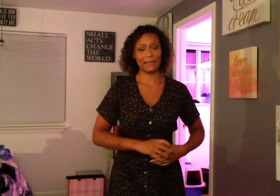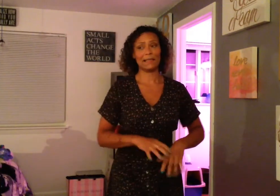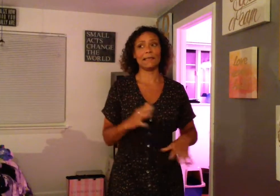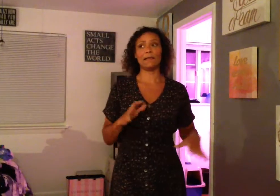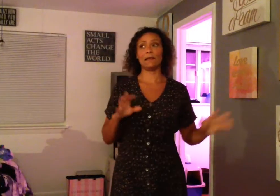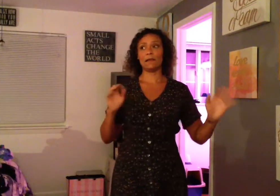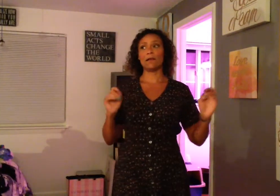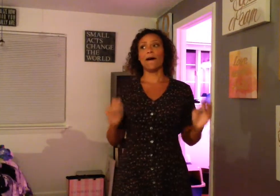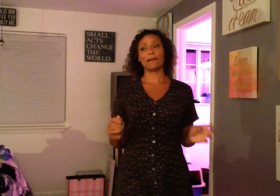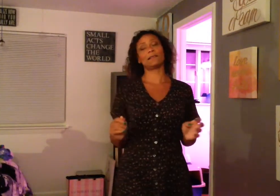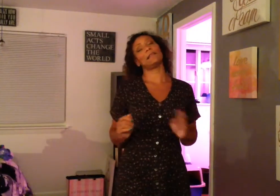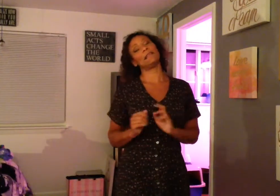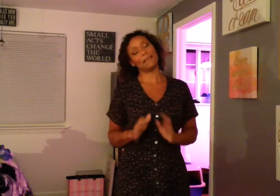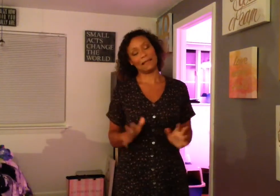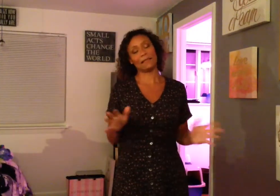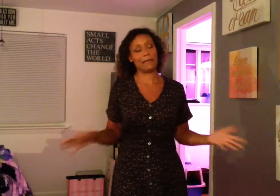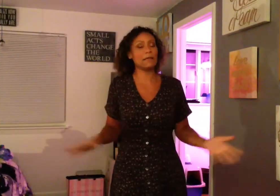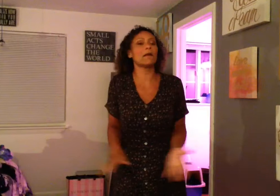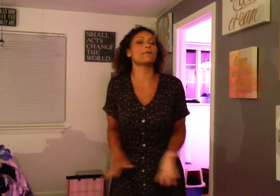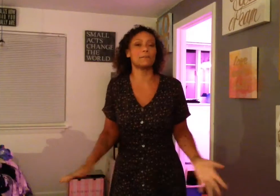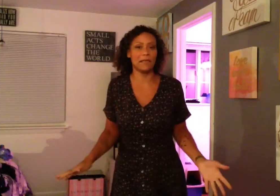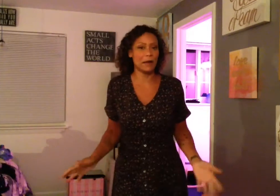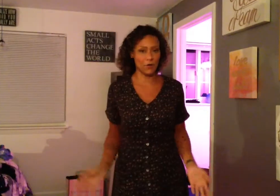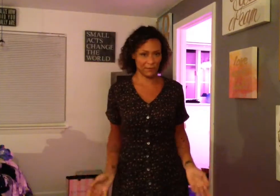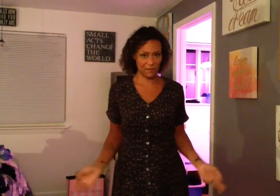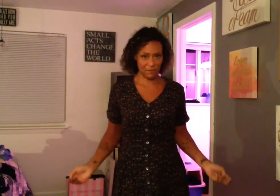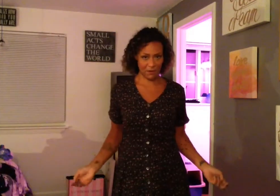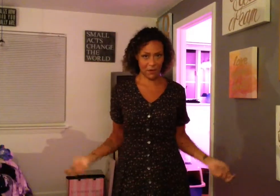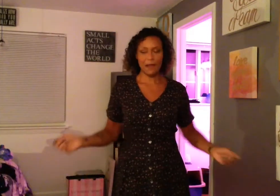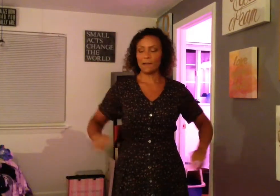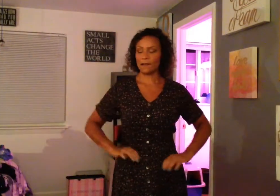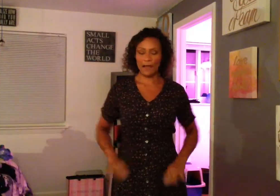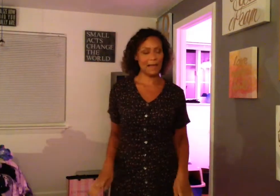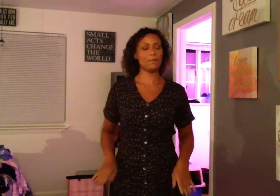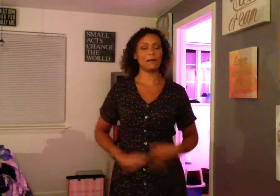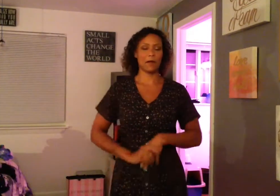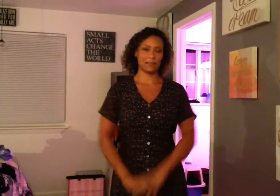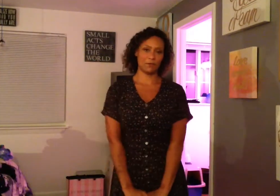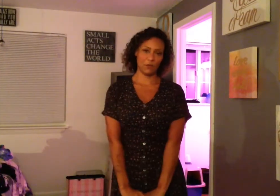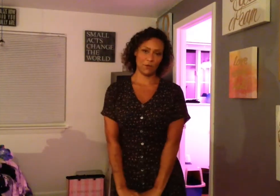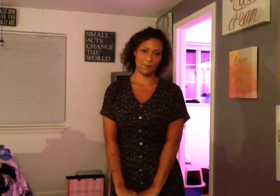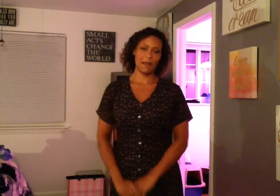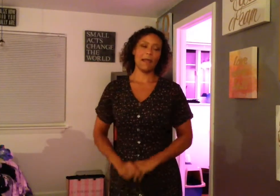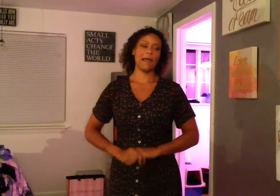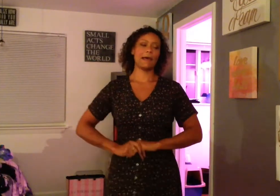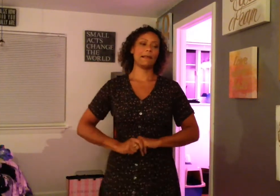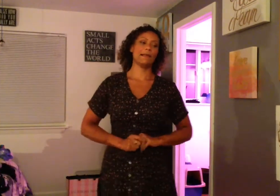He honestly thinks that he loves me and knows me better than anybody possibly could. And it